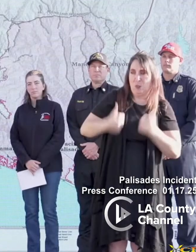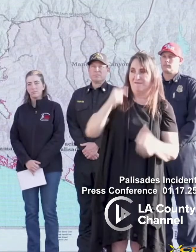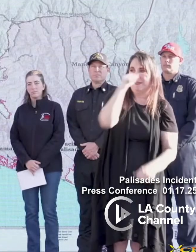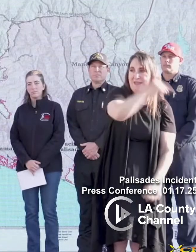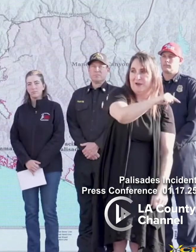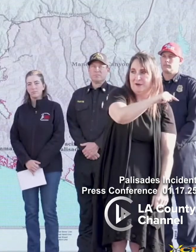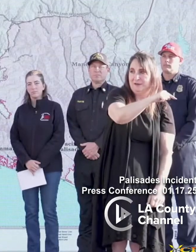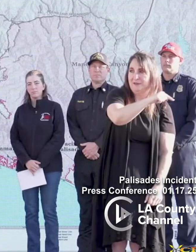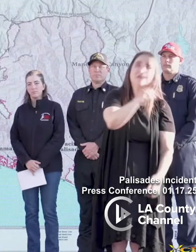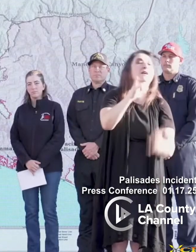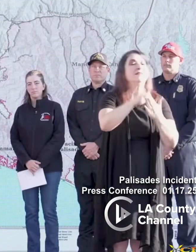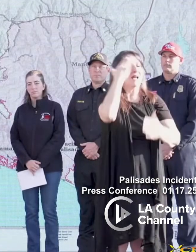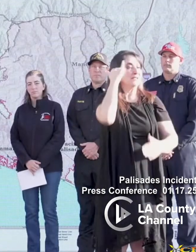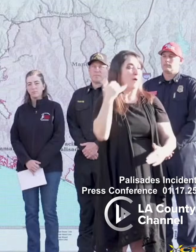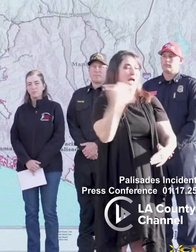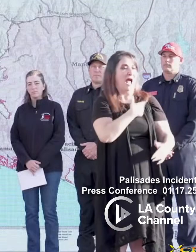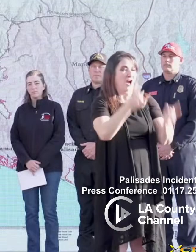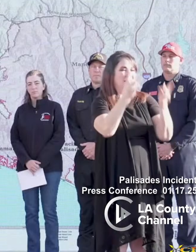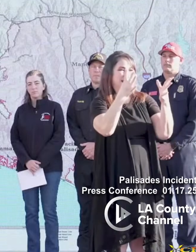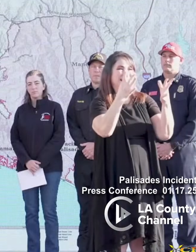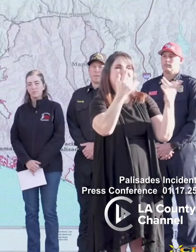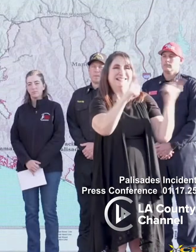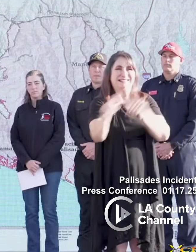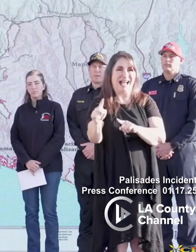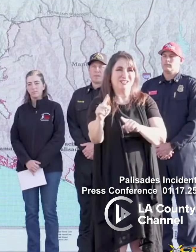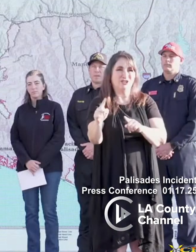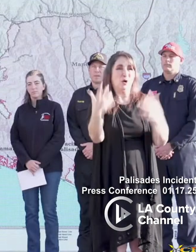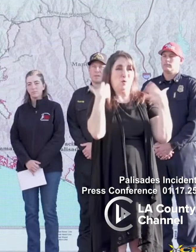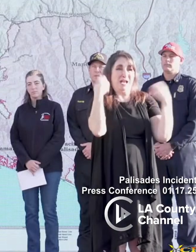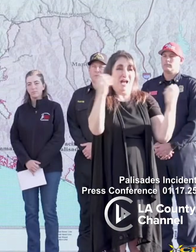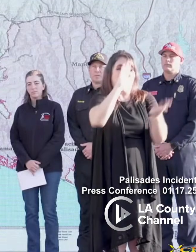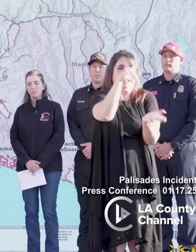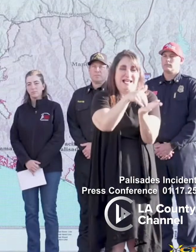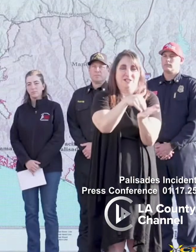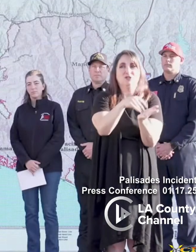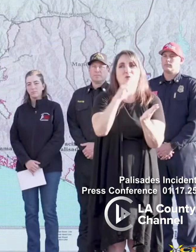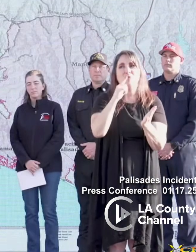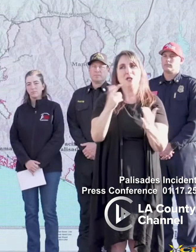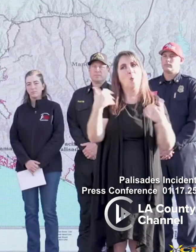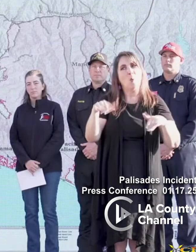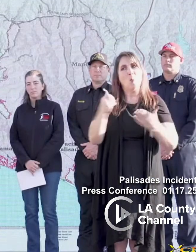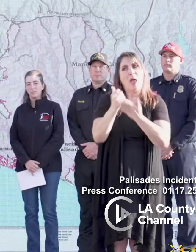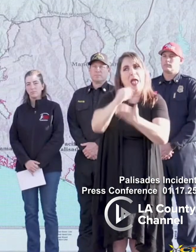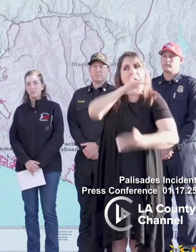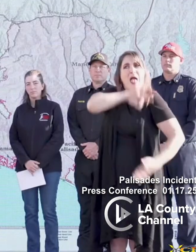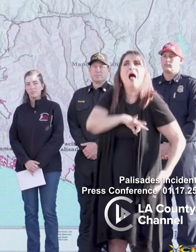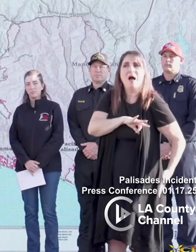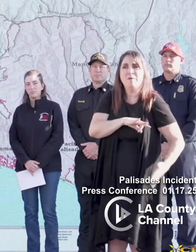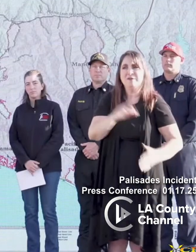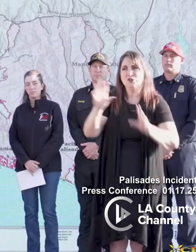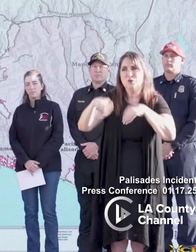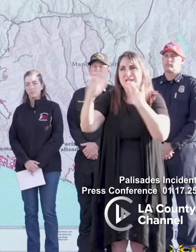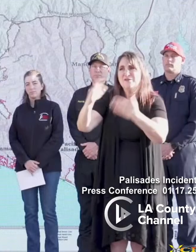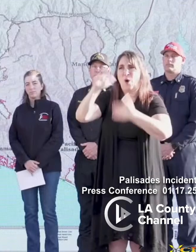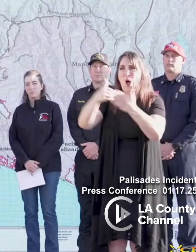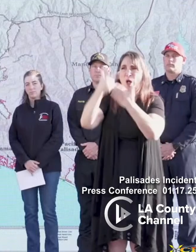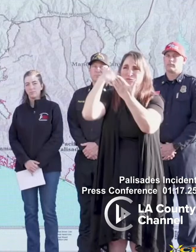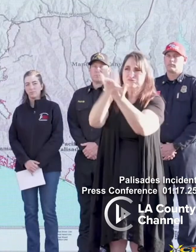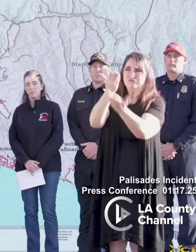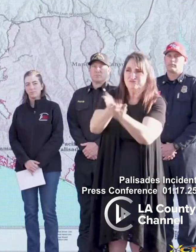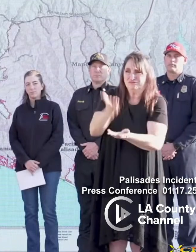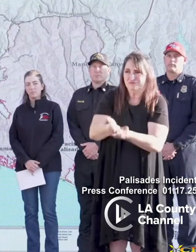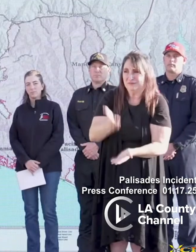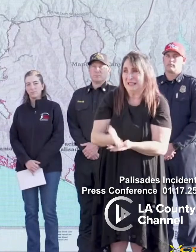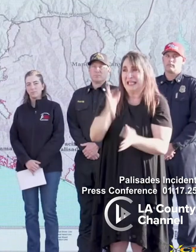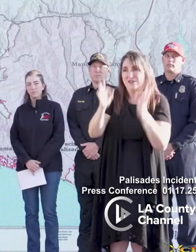This is why our disaster recovery centers are helpful centers to provide you with that documentation if you do not